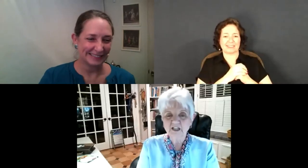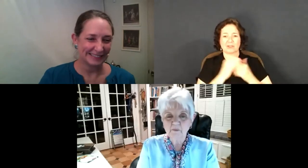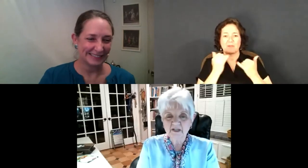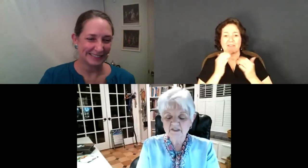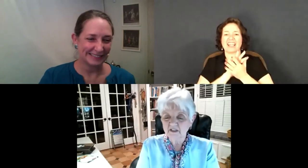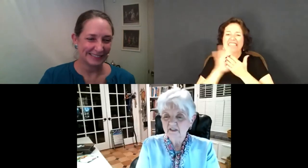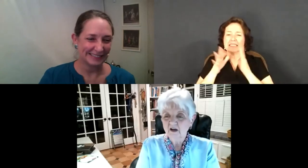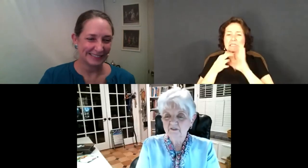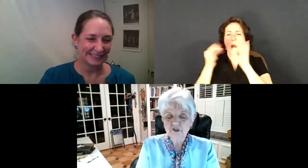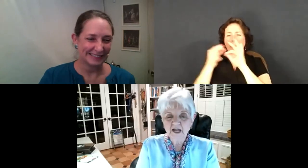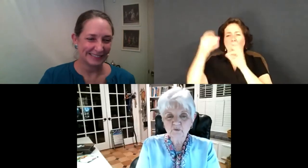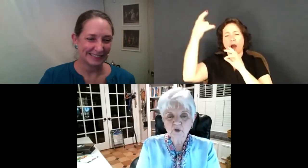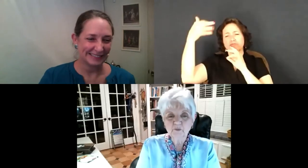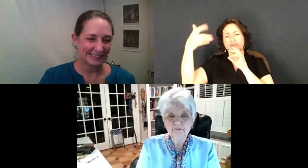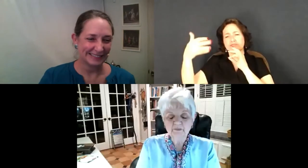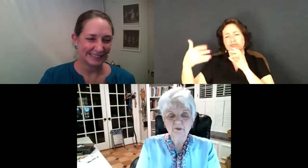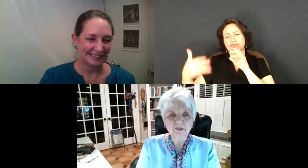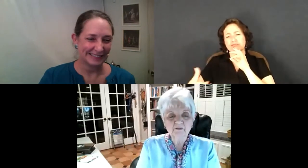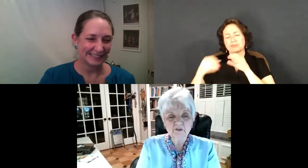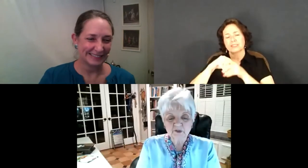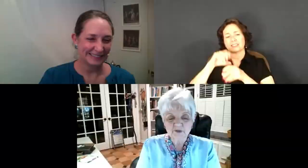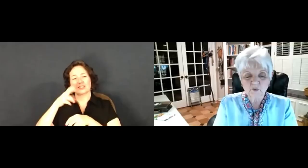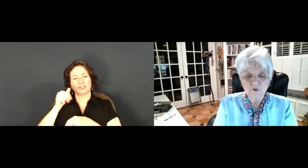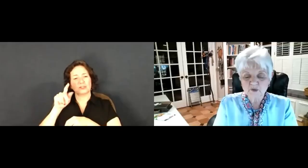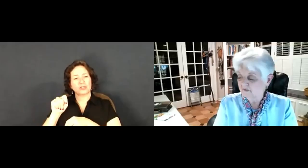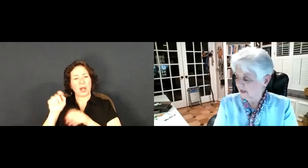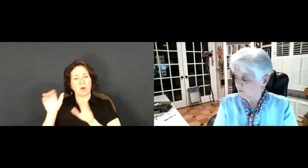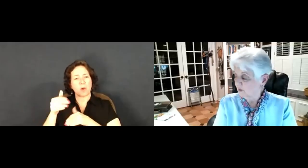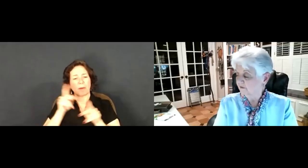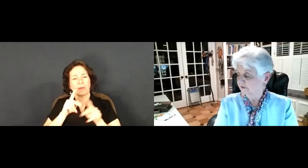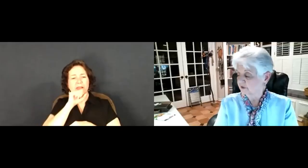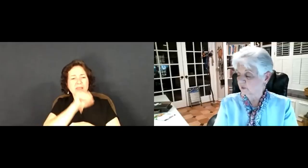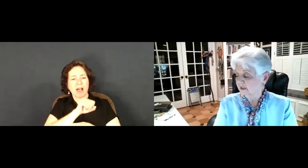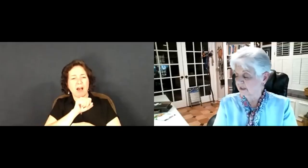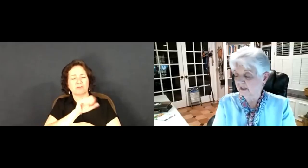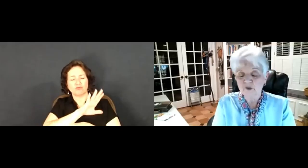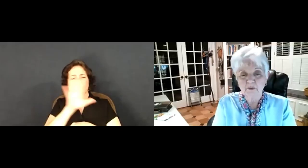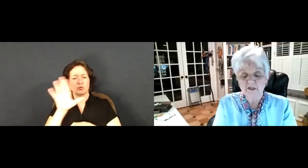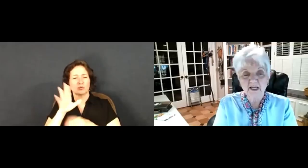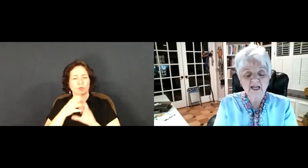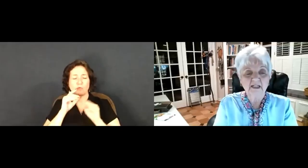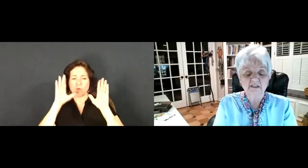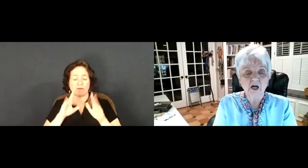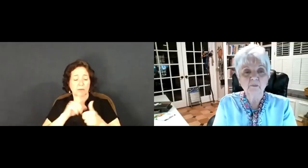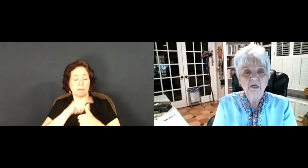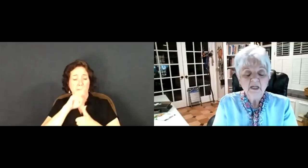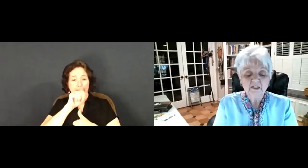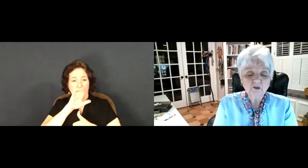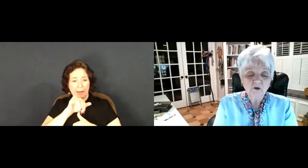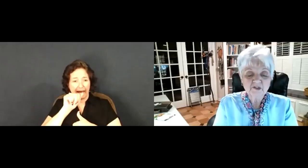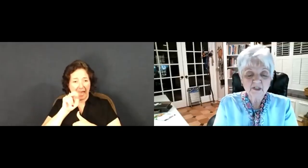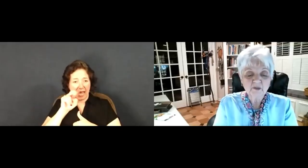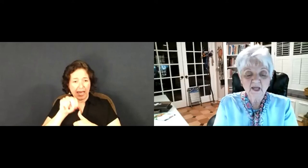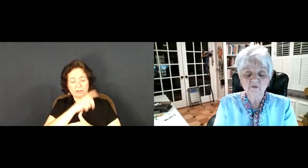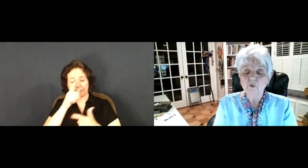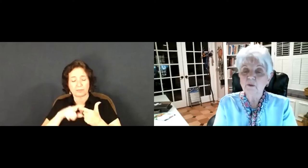nice comments on the chat room. People are loving your stories. We've had wonderful storytellers, MaryAnn and Tom and